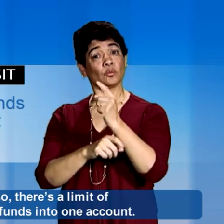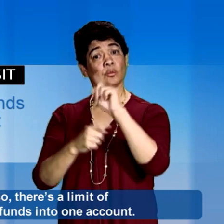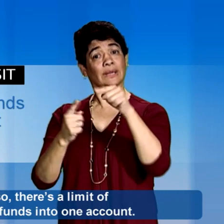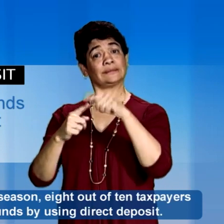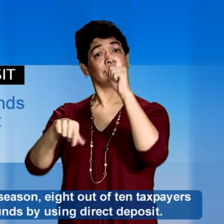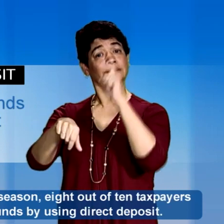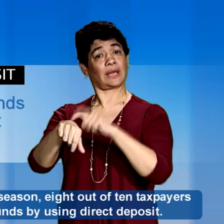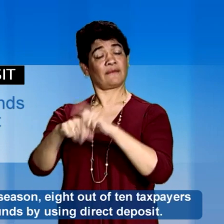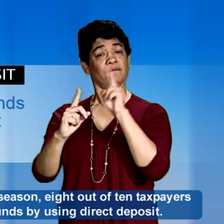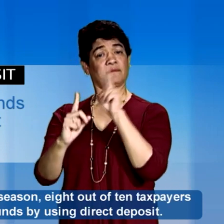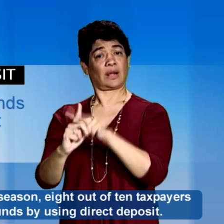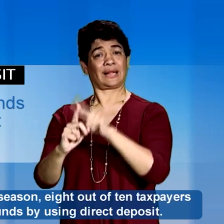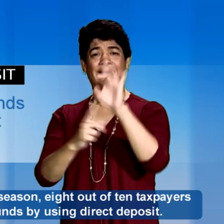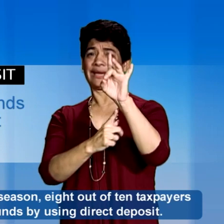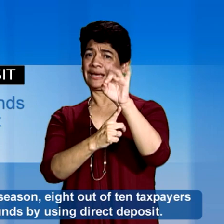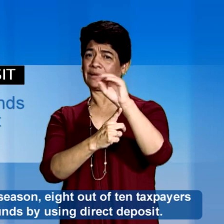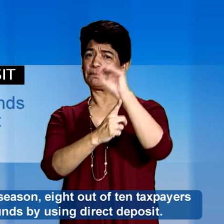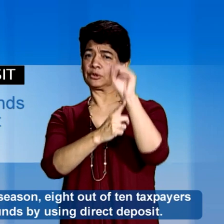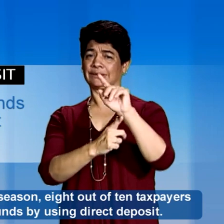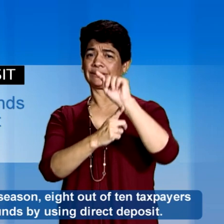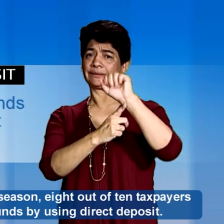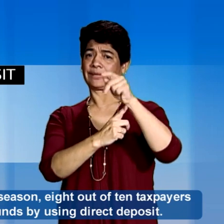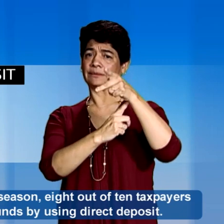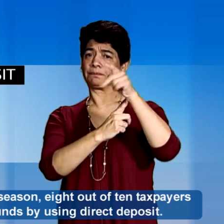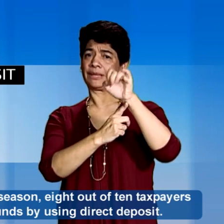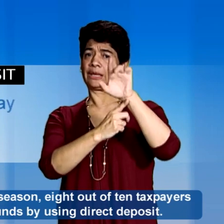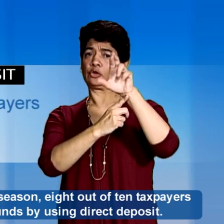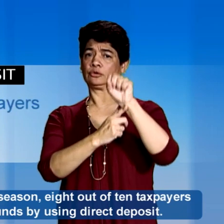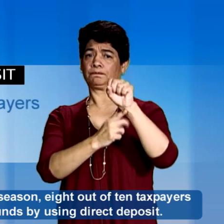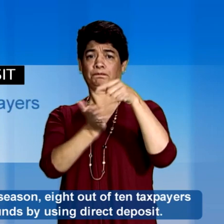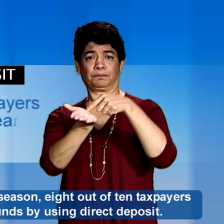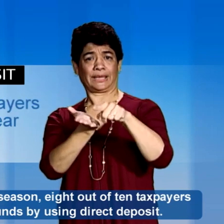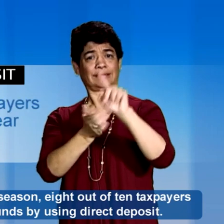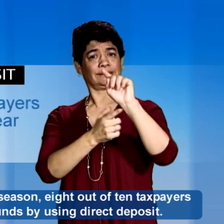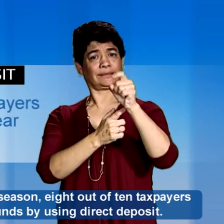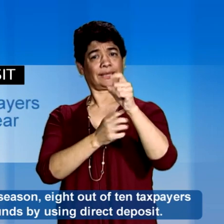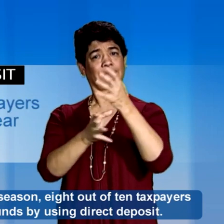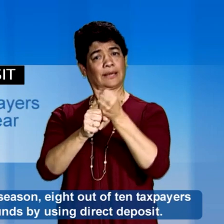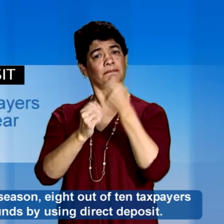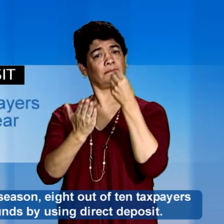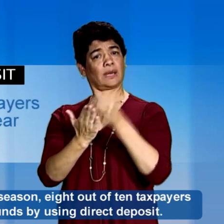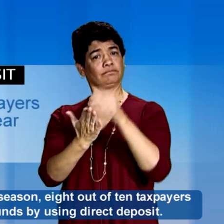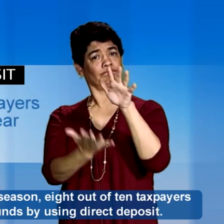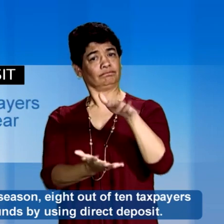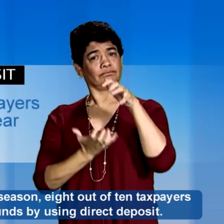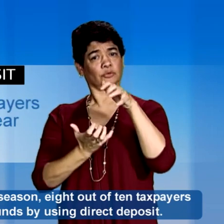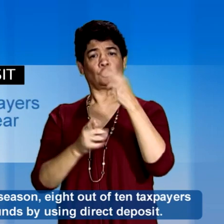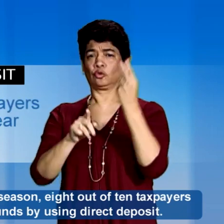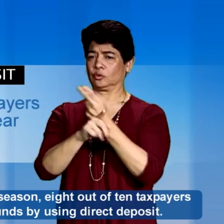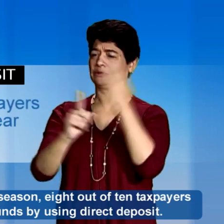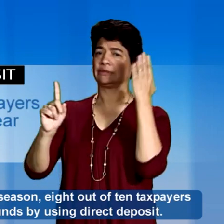During the filing season, eight out of ten taxpayers get their refunds by using Direct Deposit.